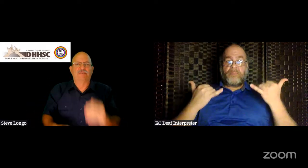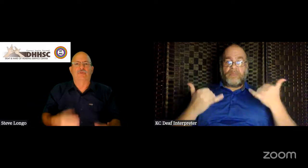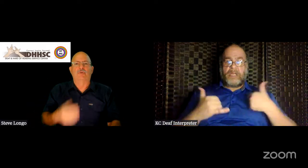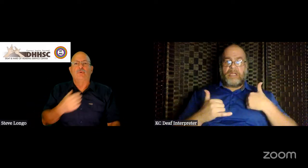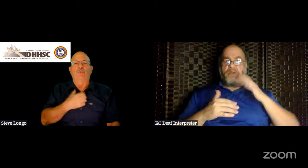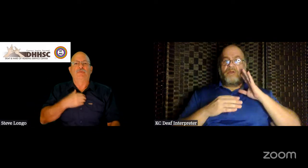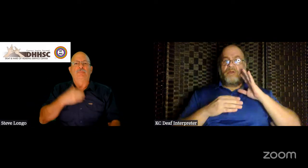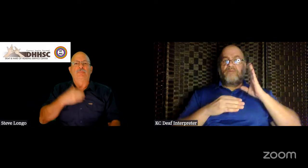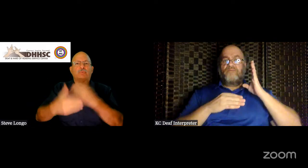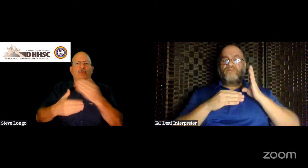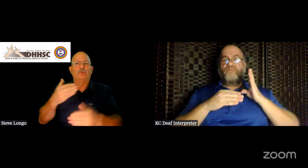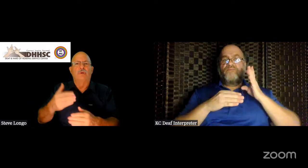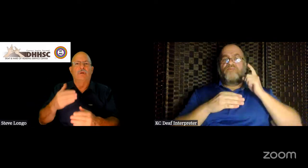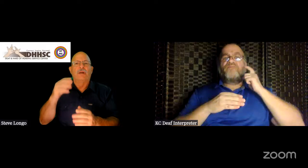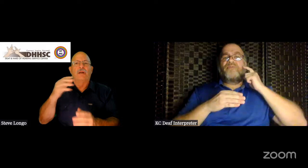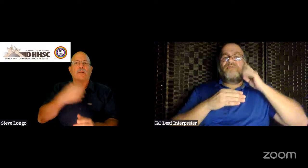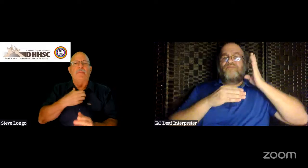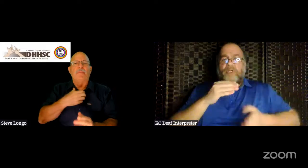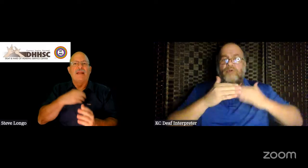All right.